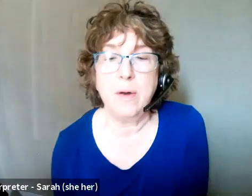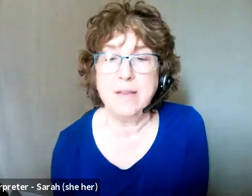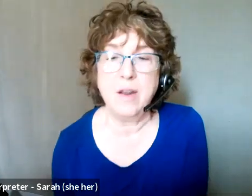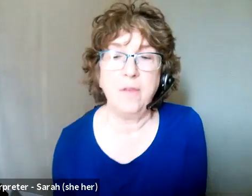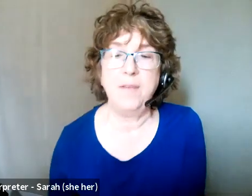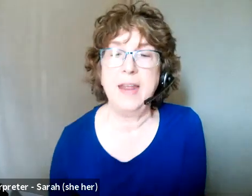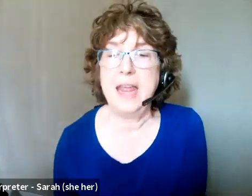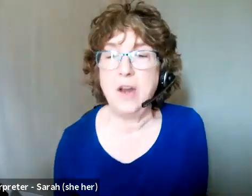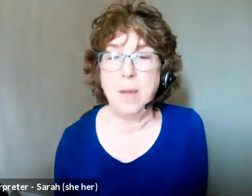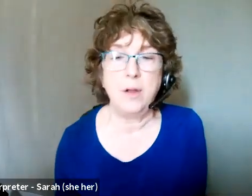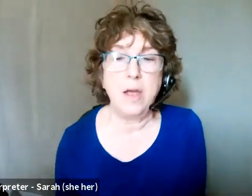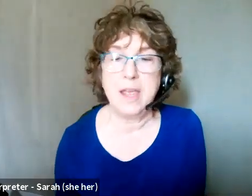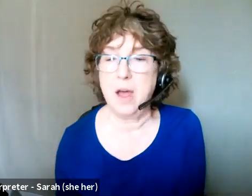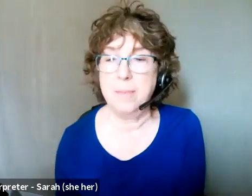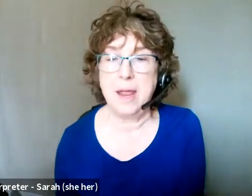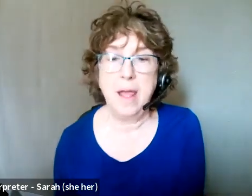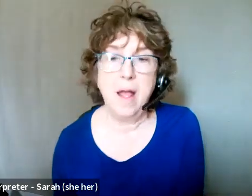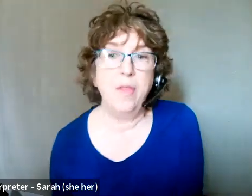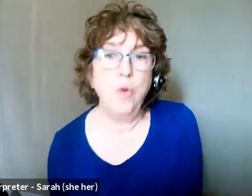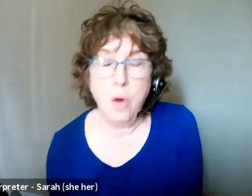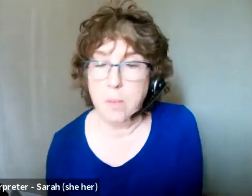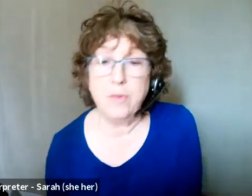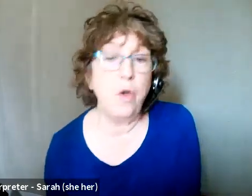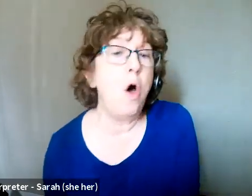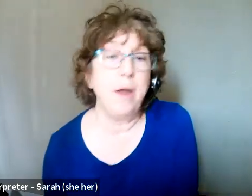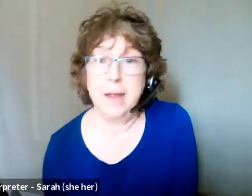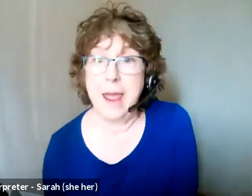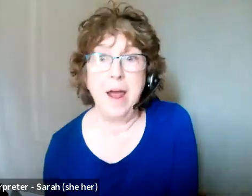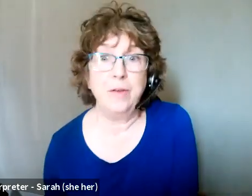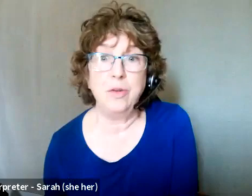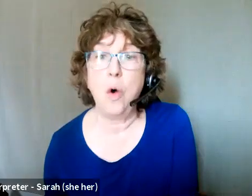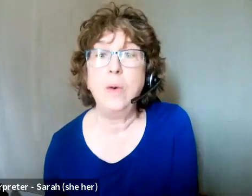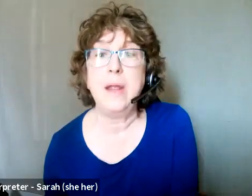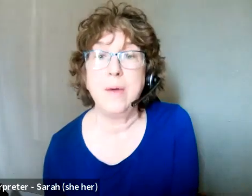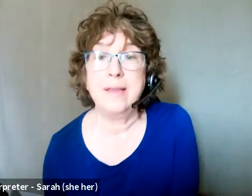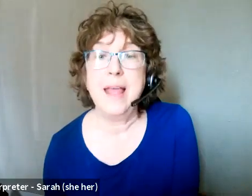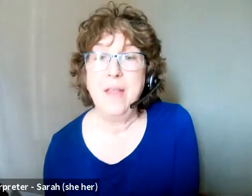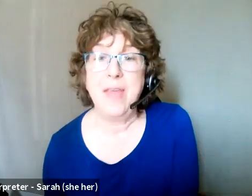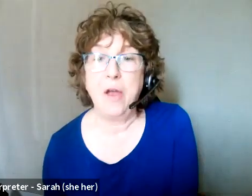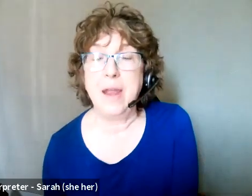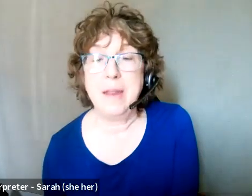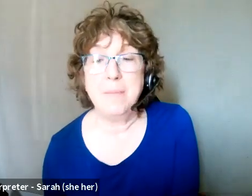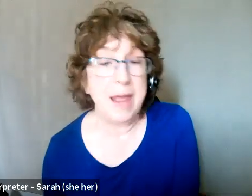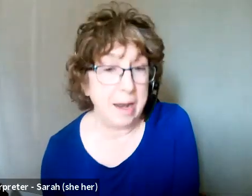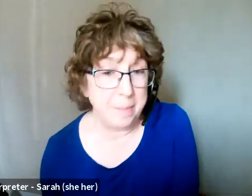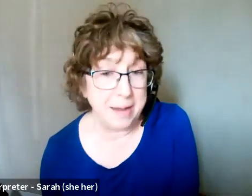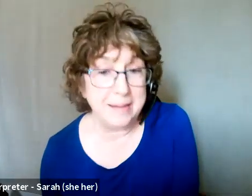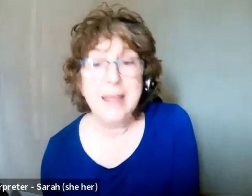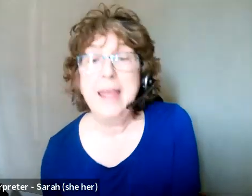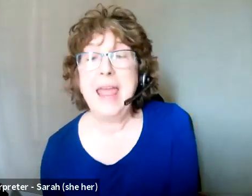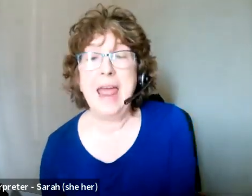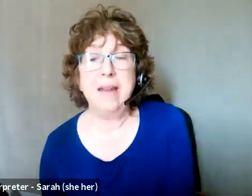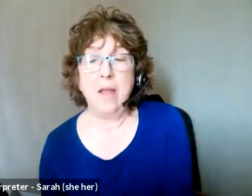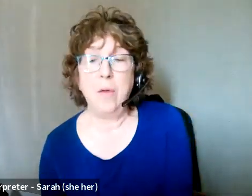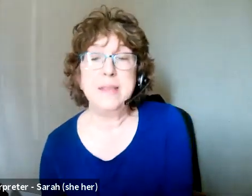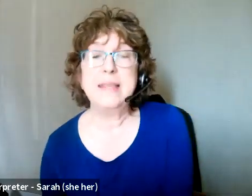was, the feeling awkwardness and not fitting in and not belonging and not being the norm was gone, and I totally was there